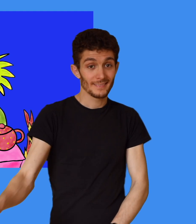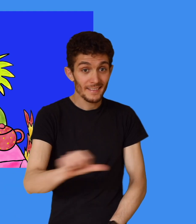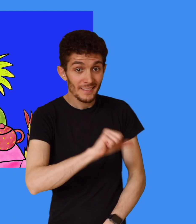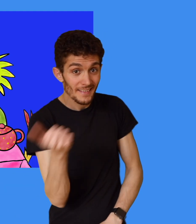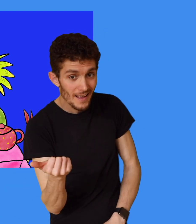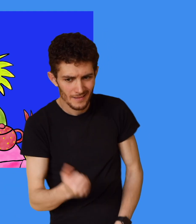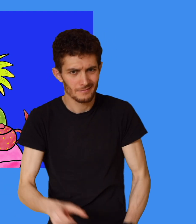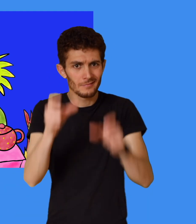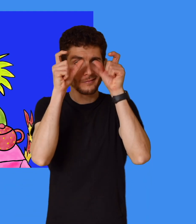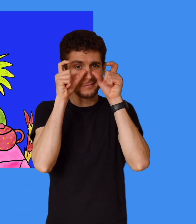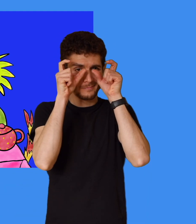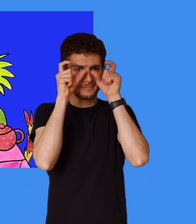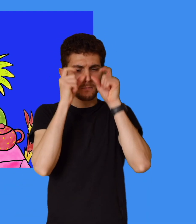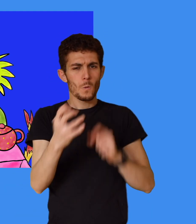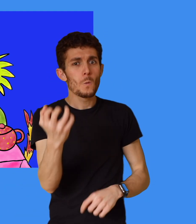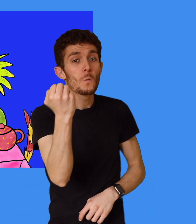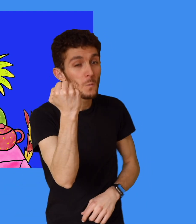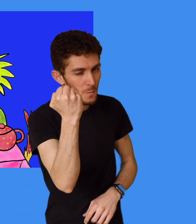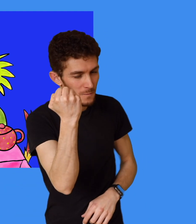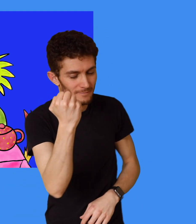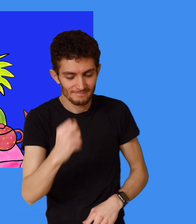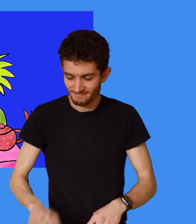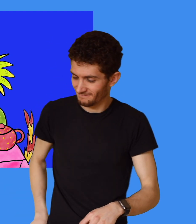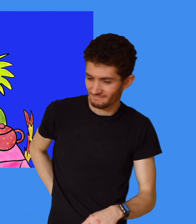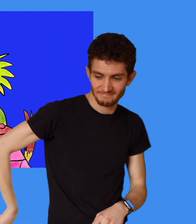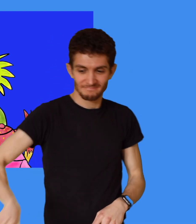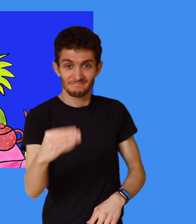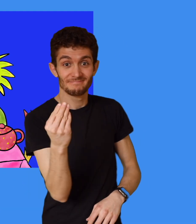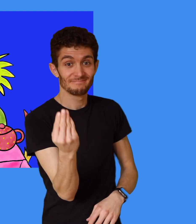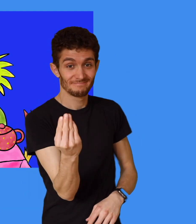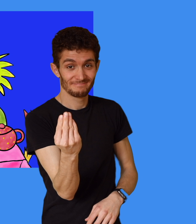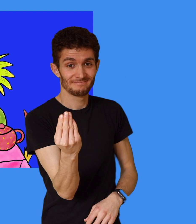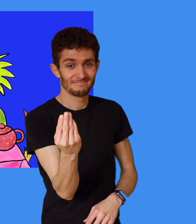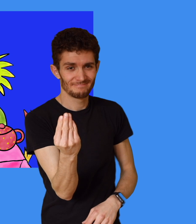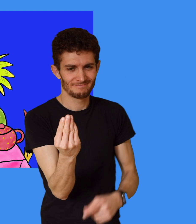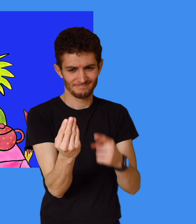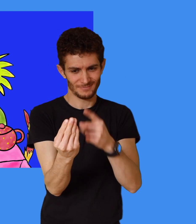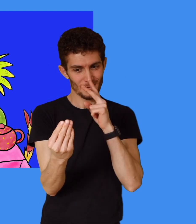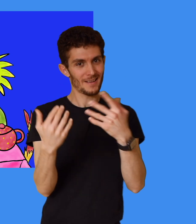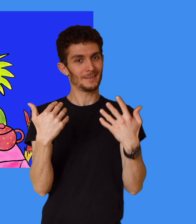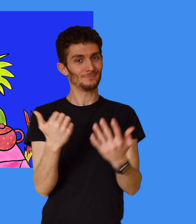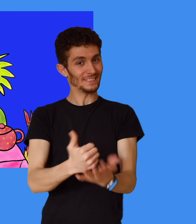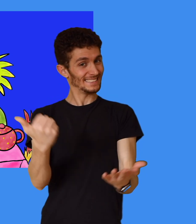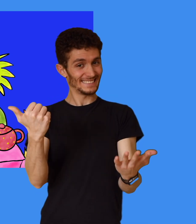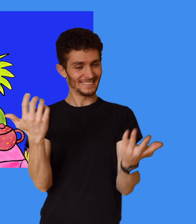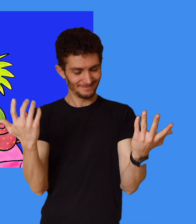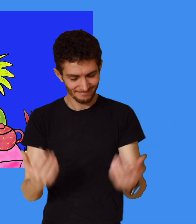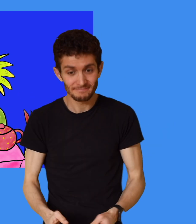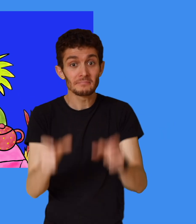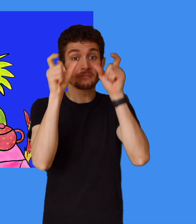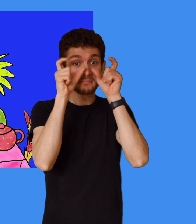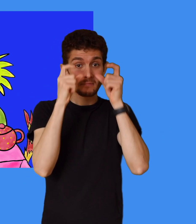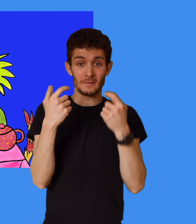Not so fast, said Auntie Molly. My turn now. And from behind her back, she produced the dog's old